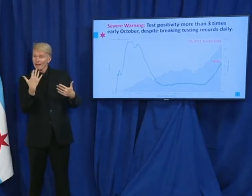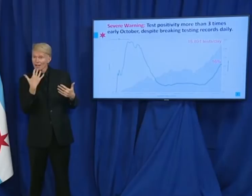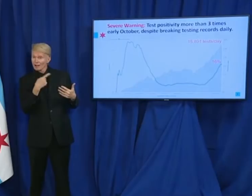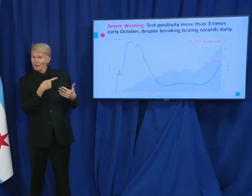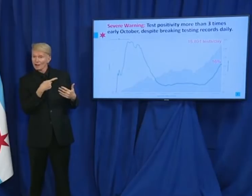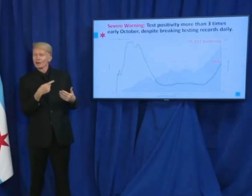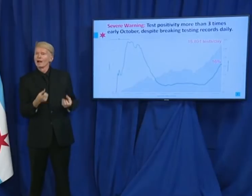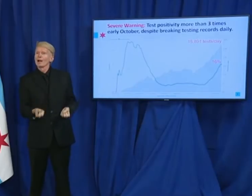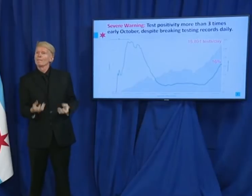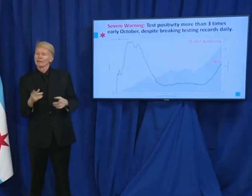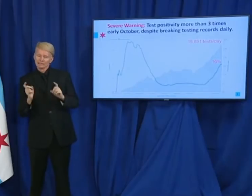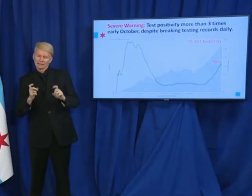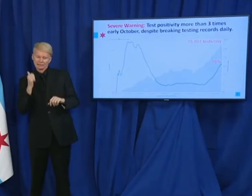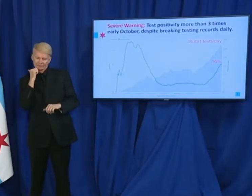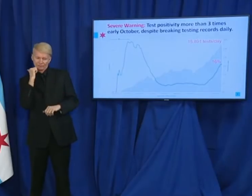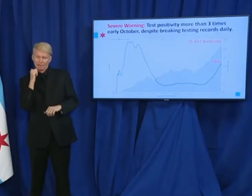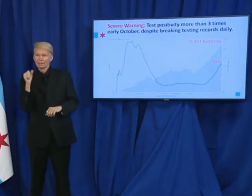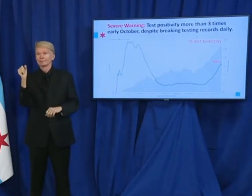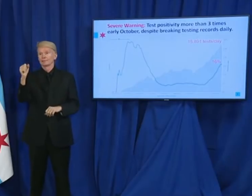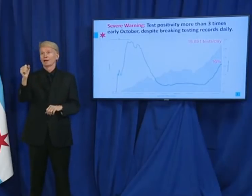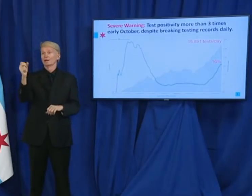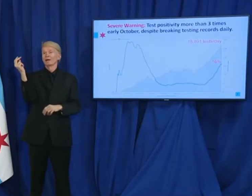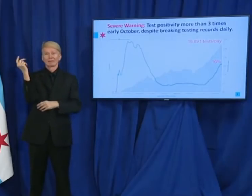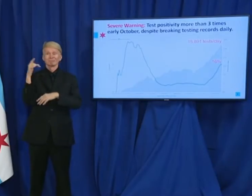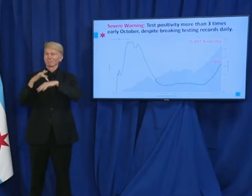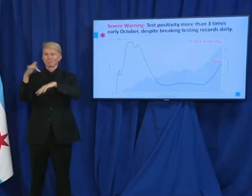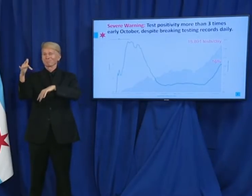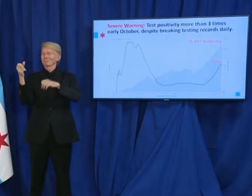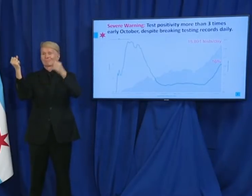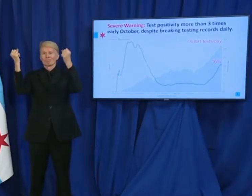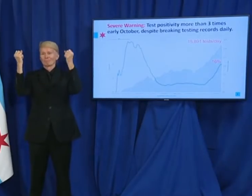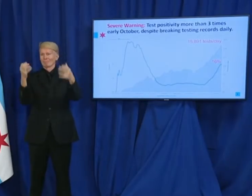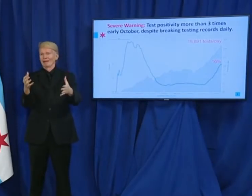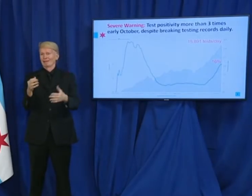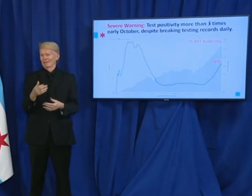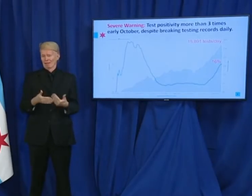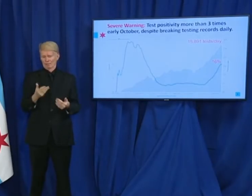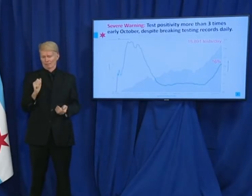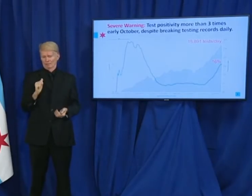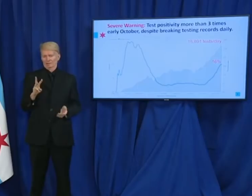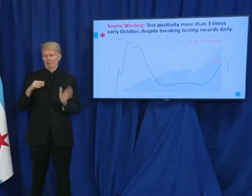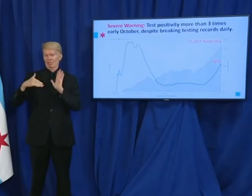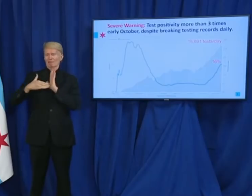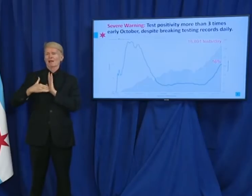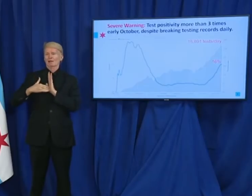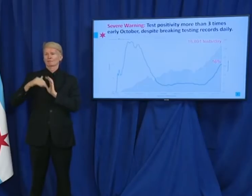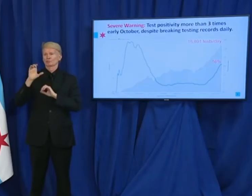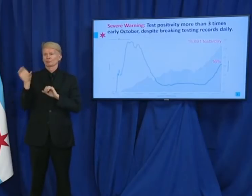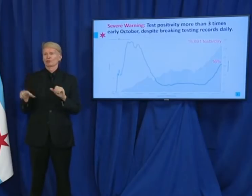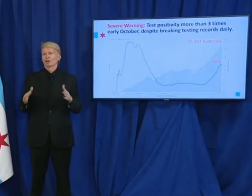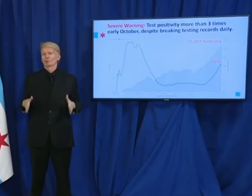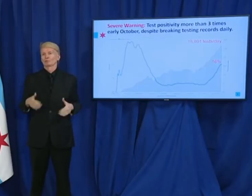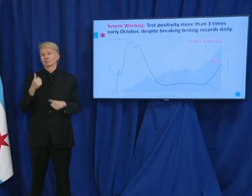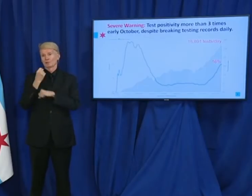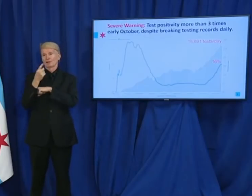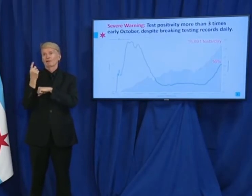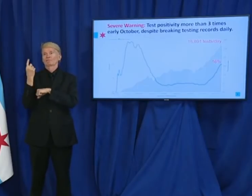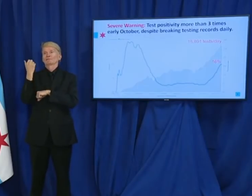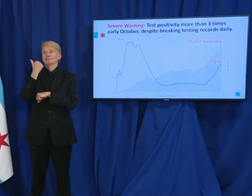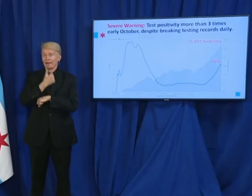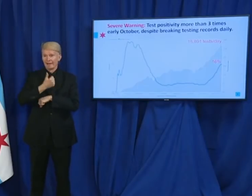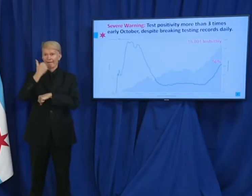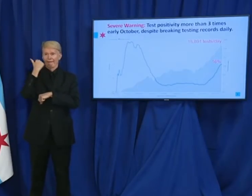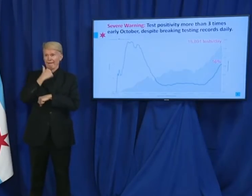represents our number of tests per day, and we are breaking records there. We're testing almost 16,000 Chicagoans on average